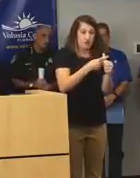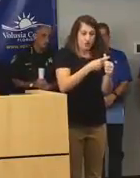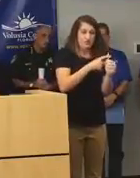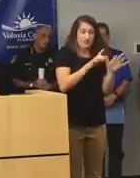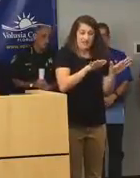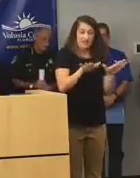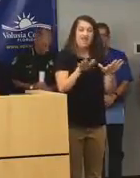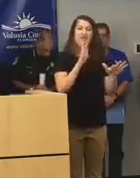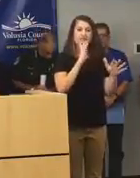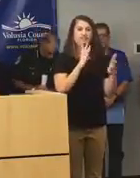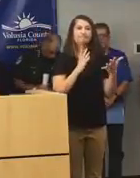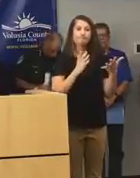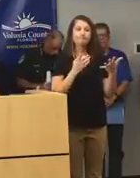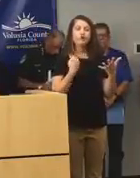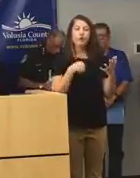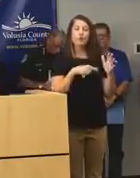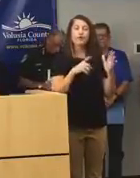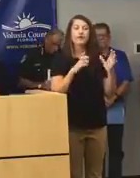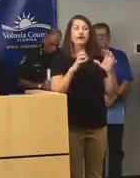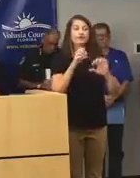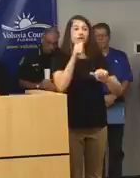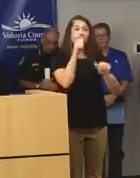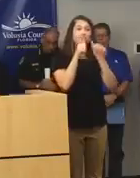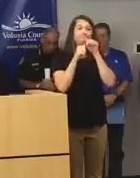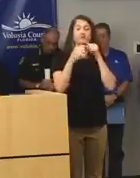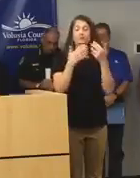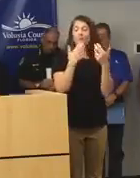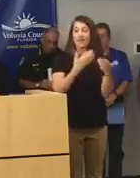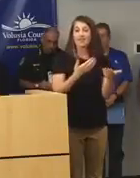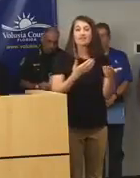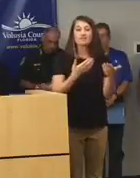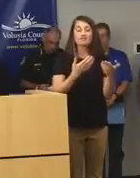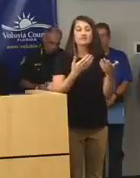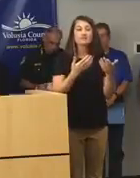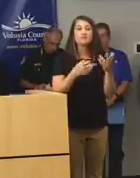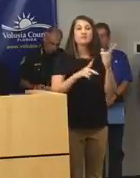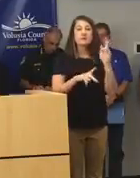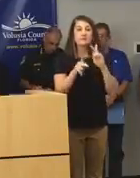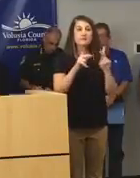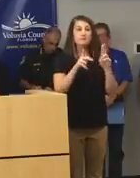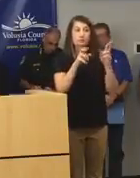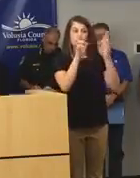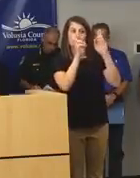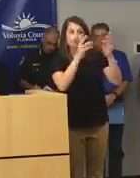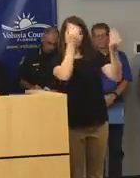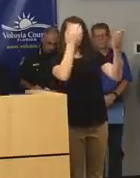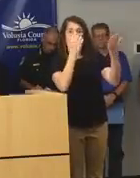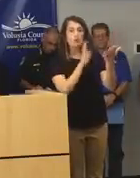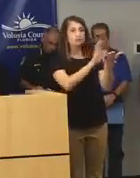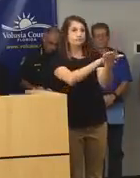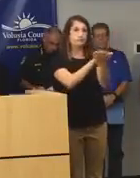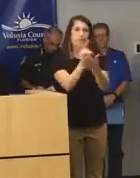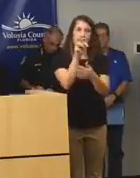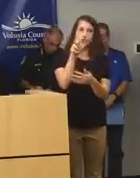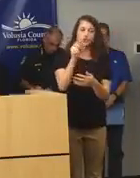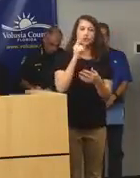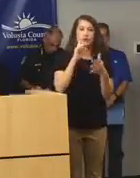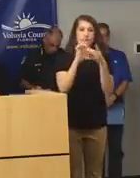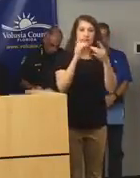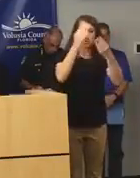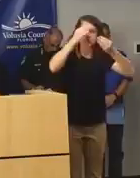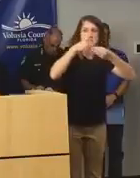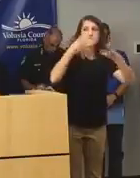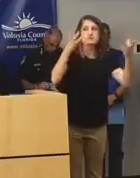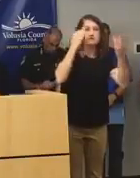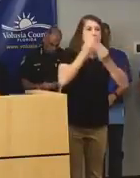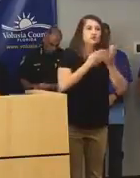that we all weathered the storm well. I think that people took us serious. I want to applaud the media for getting the message out. People took us